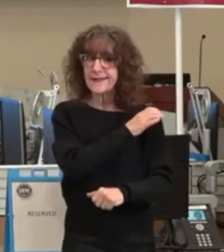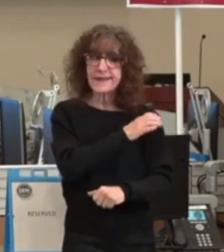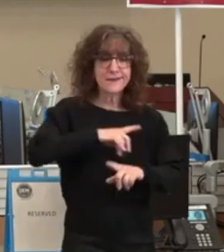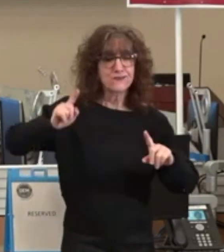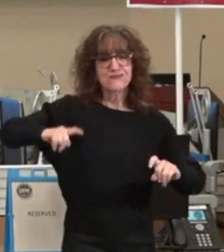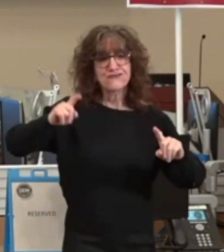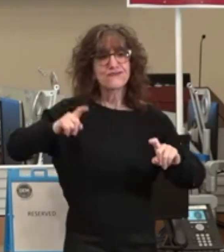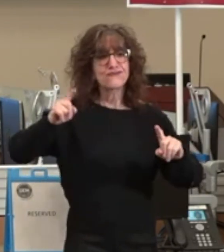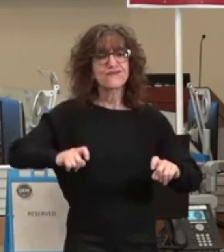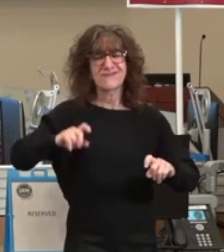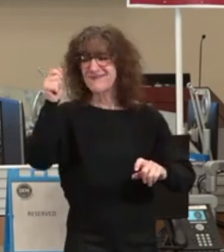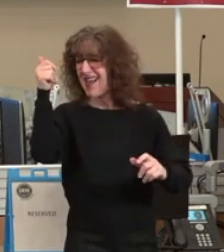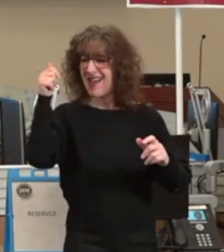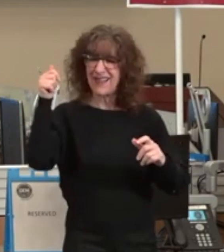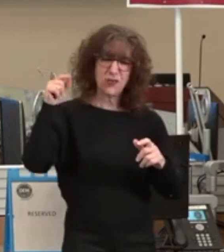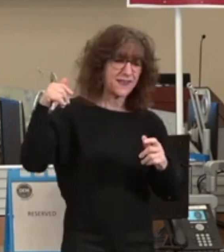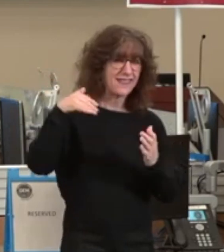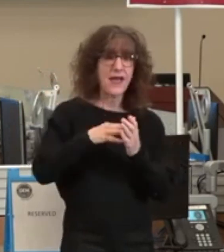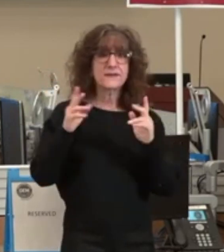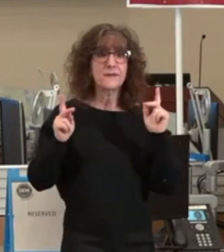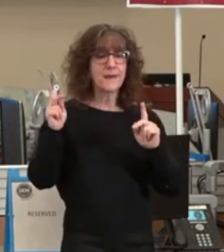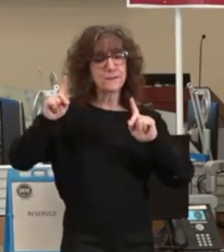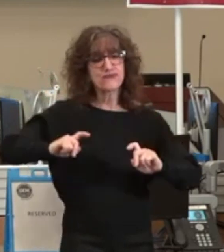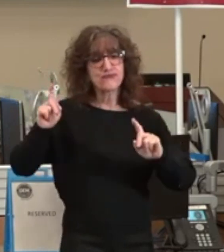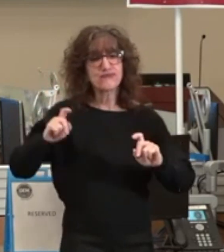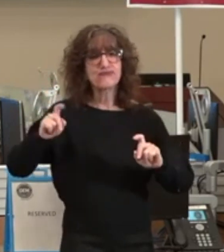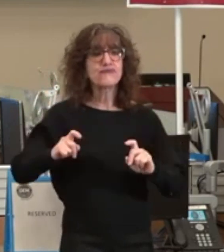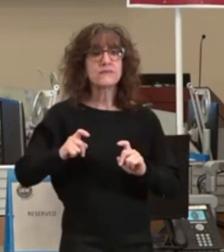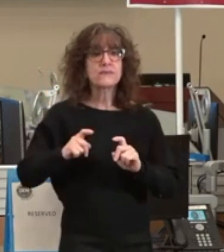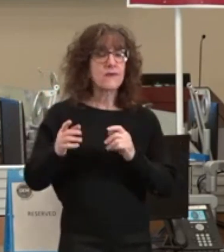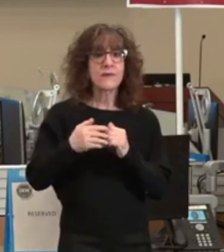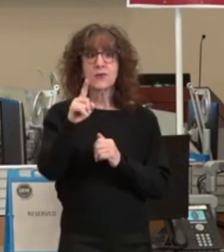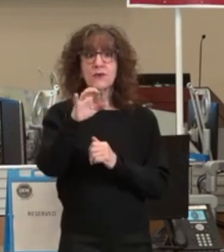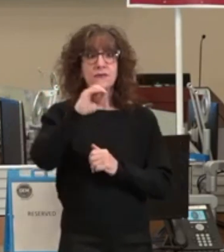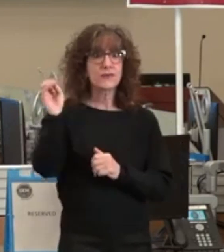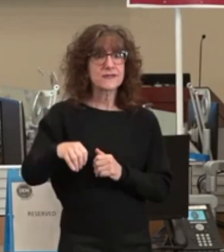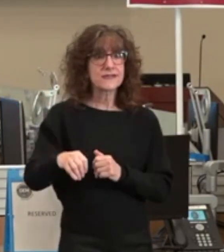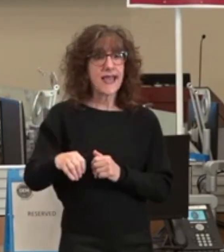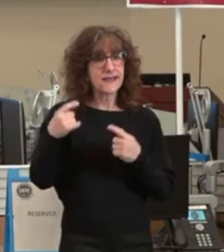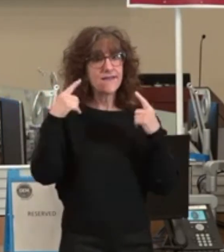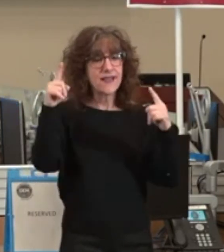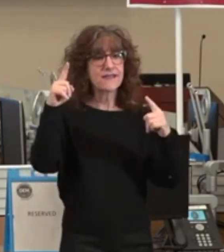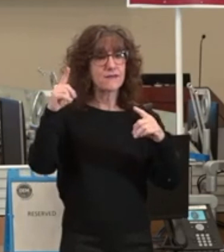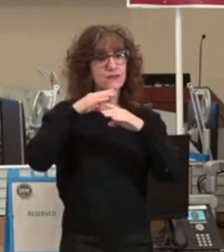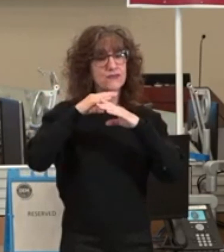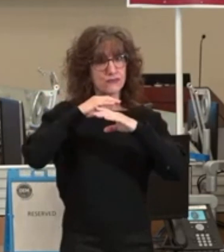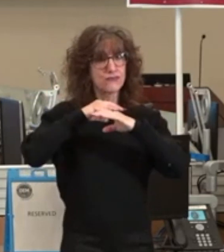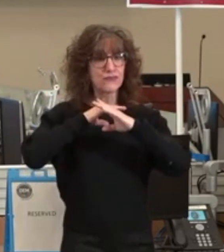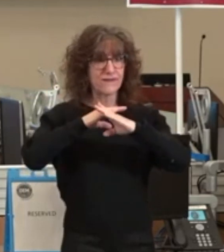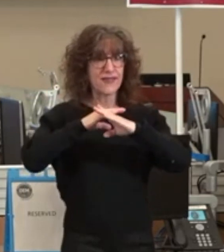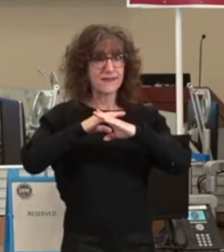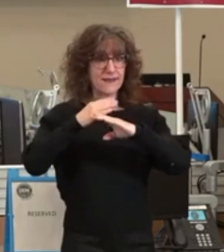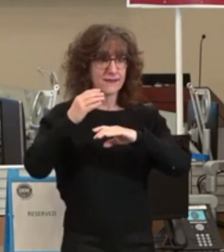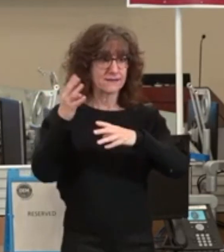trials with tens of thousands of people and was shown to be nearly 100% effective at preventing hospitalization, which